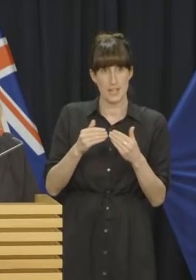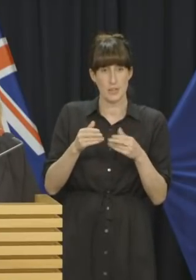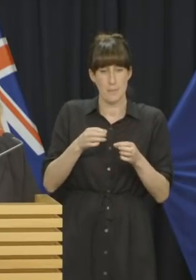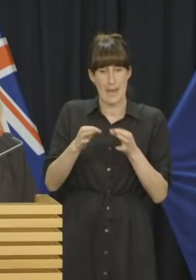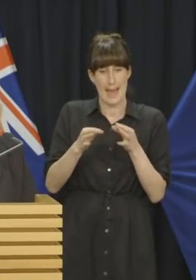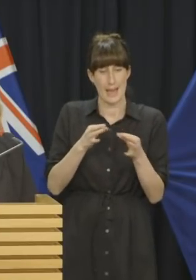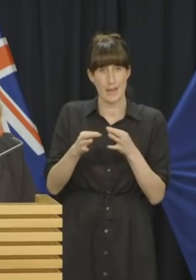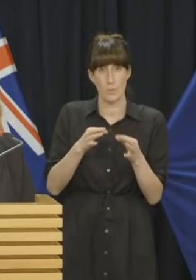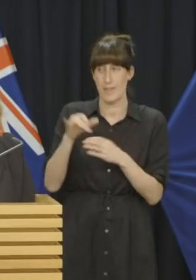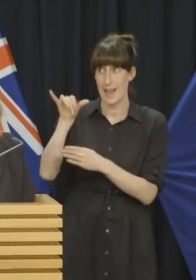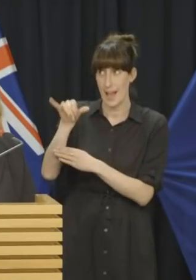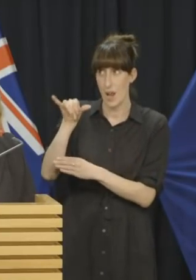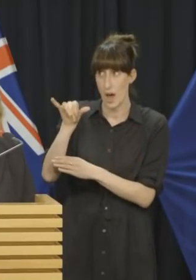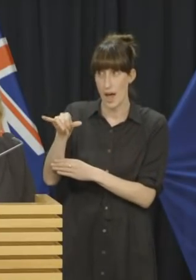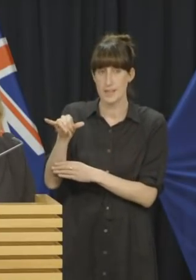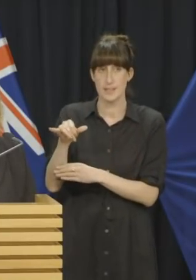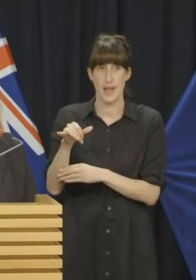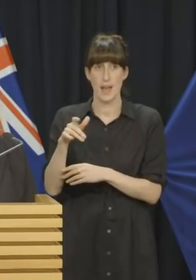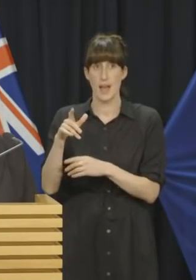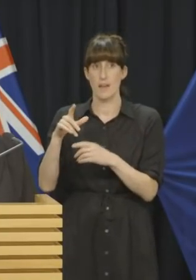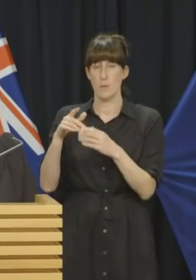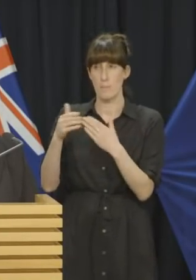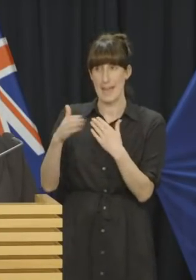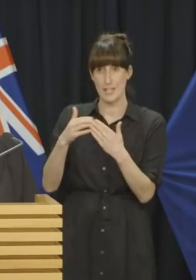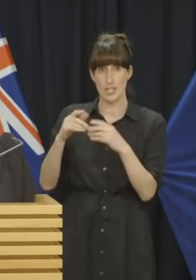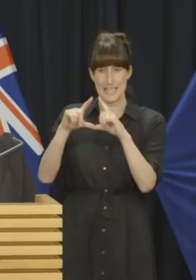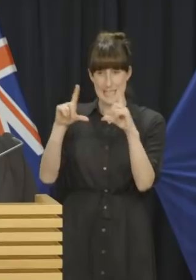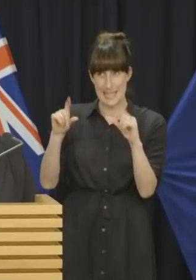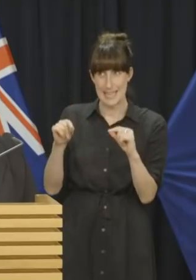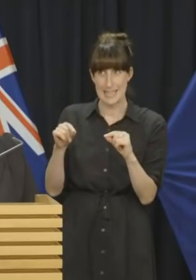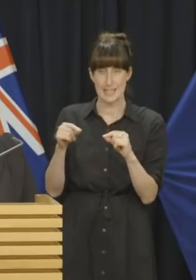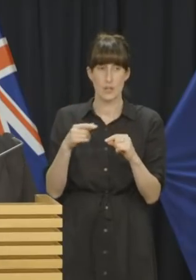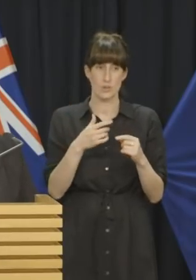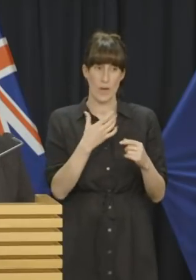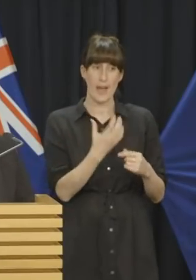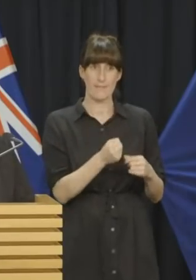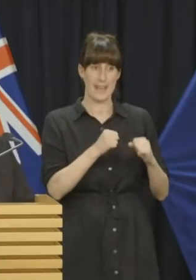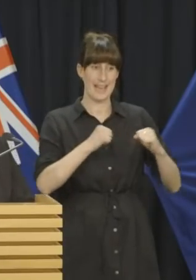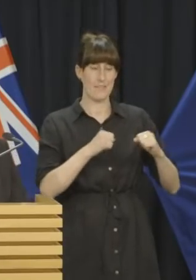we certainly appreciate their support in managing those volumes back into New Zealand.